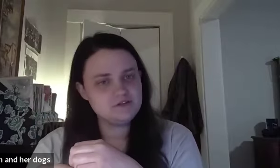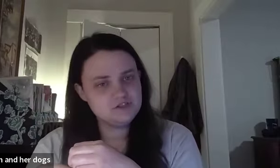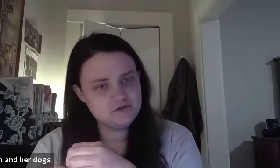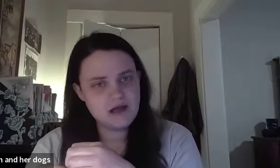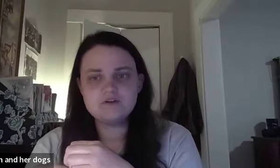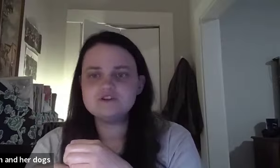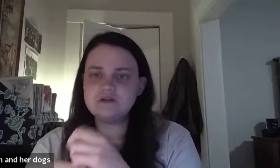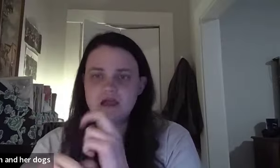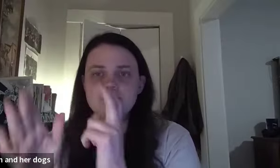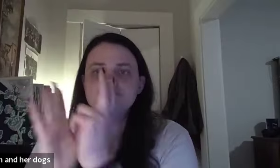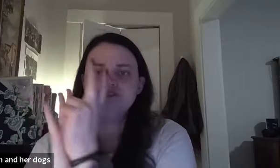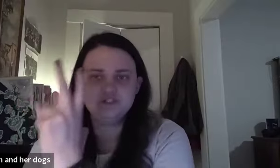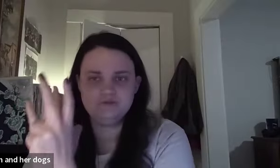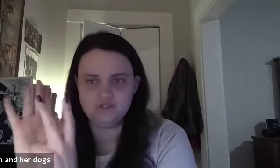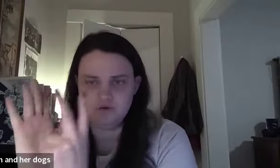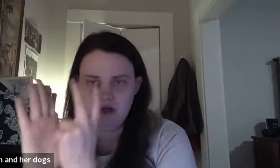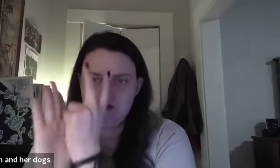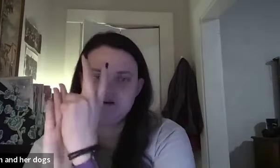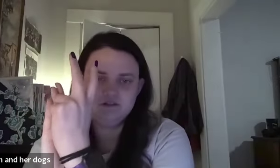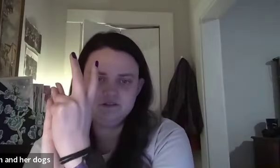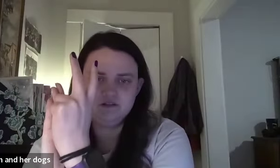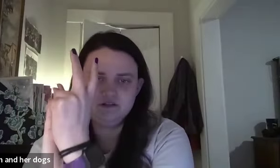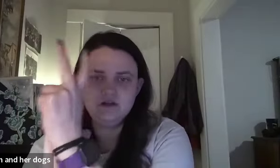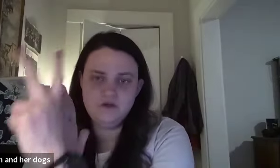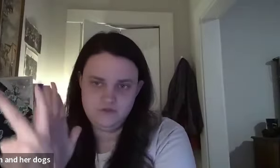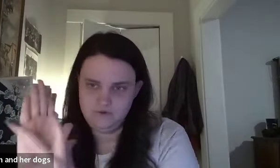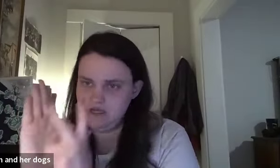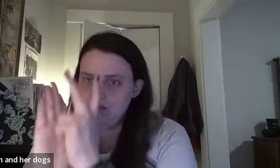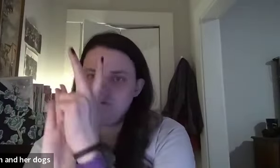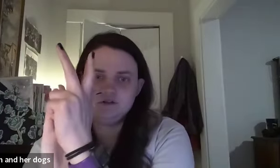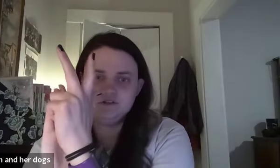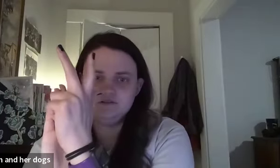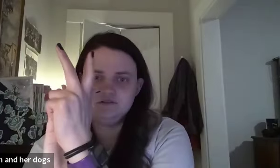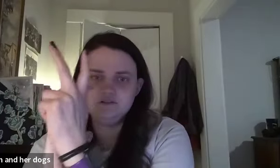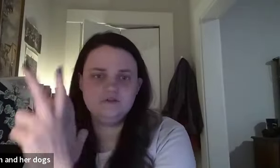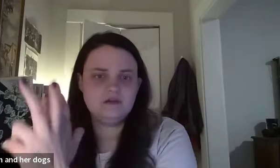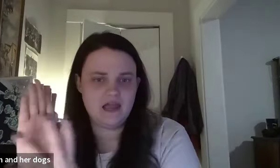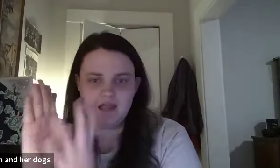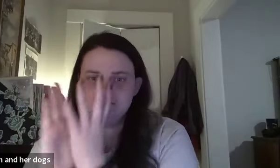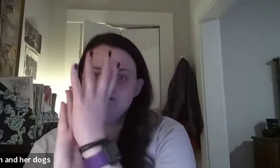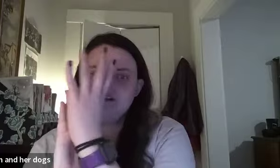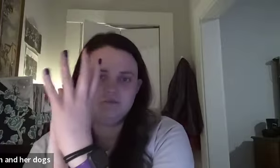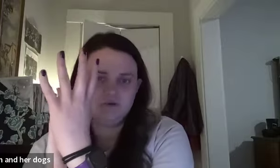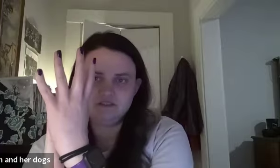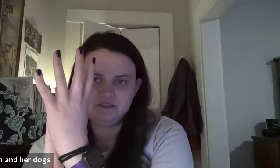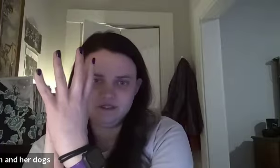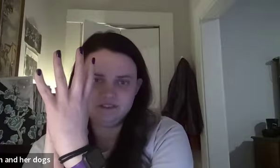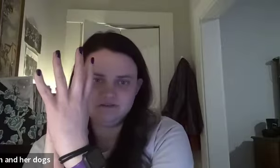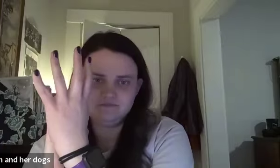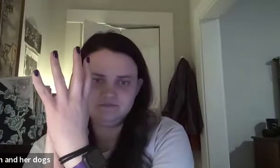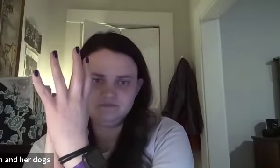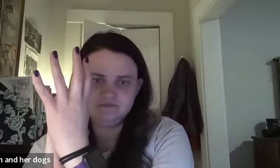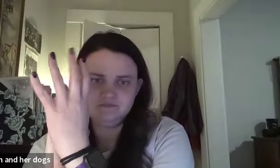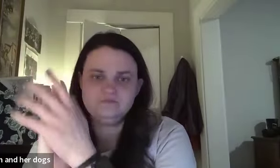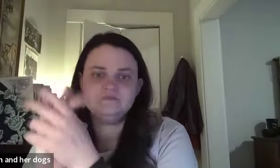about 2 hours, 3 hours, you can do 2 hours, 3 hours. You can add your number onto it.